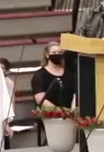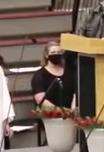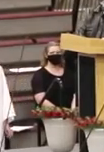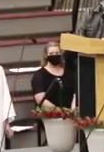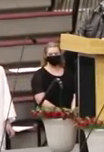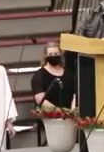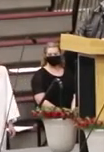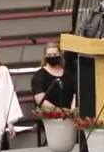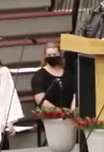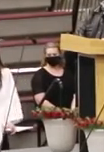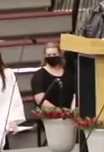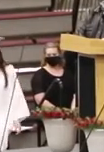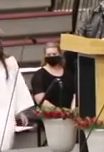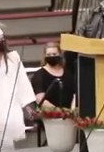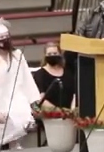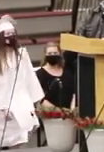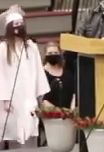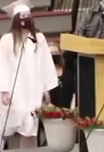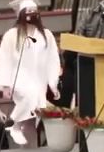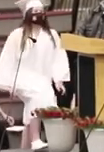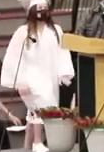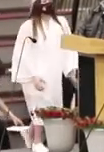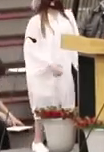Shannon Jean Duffy.